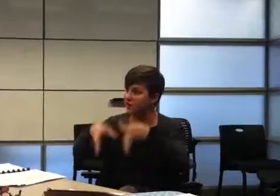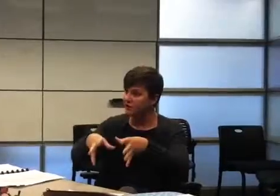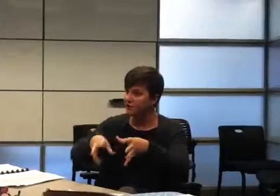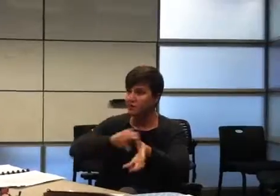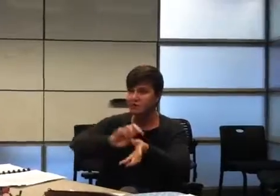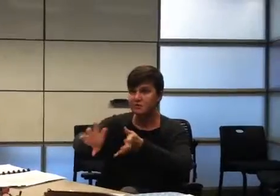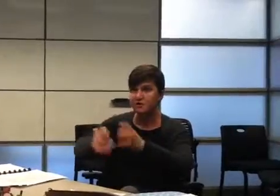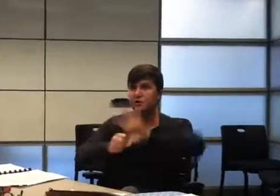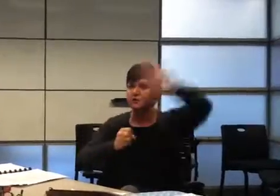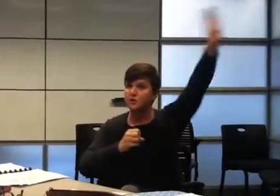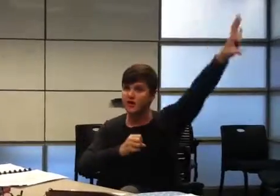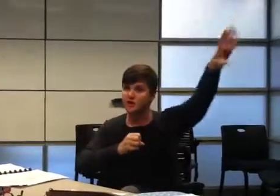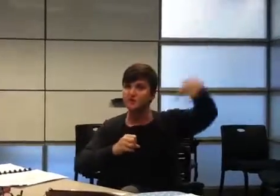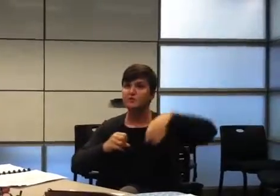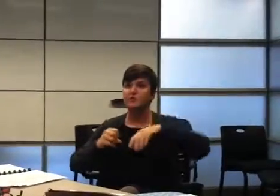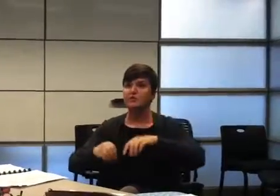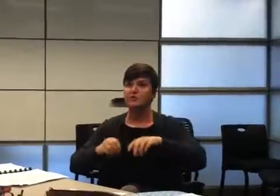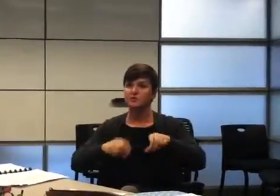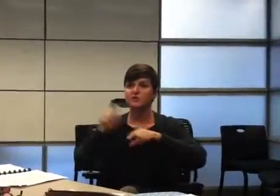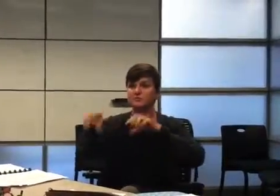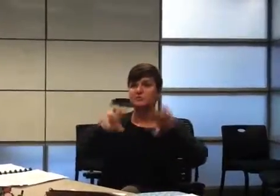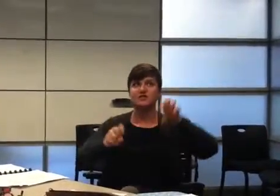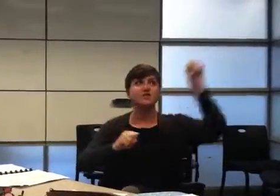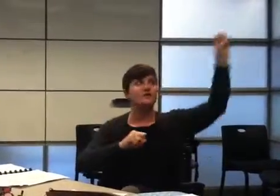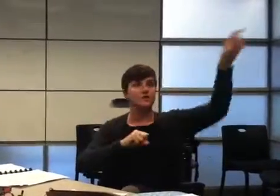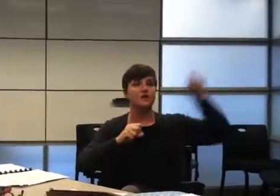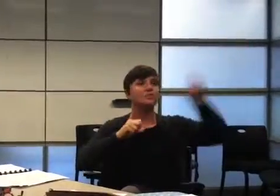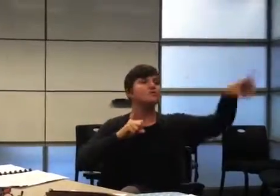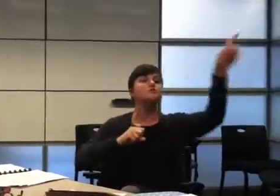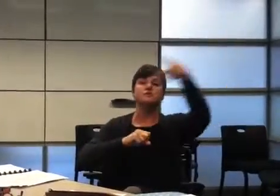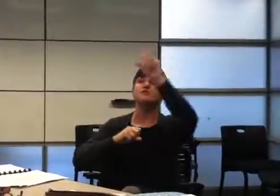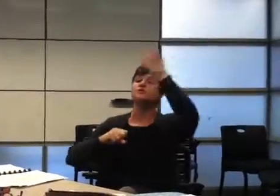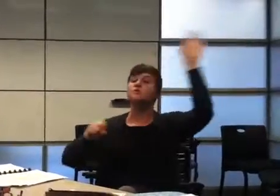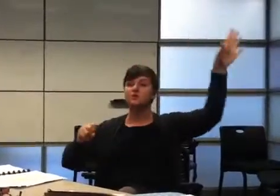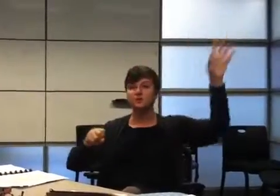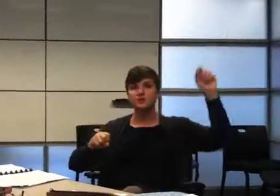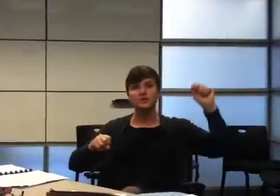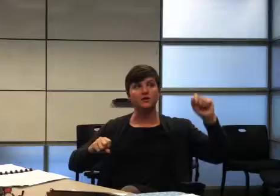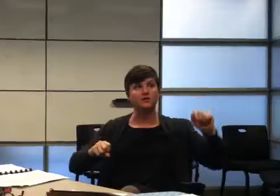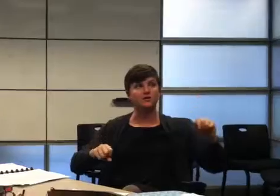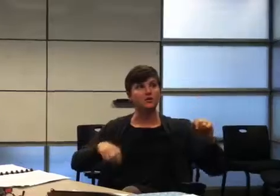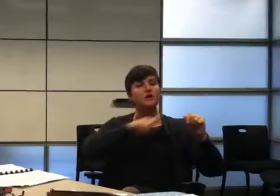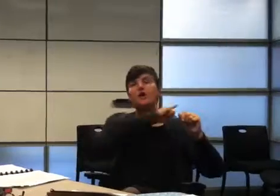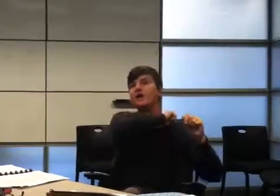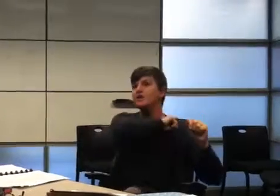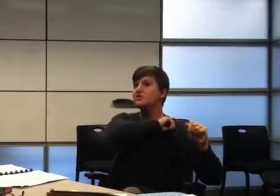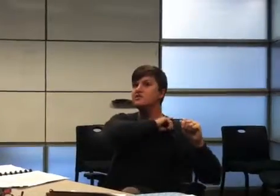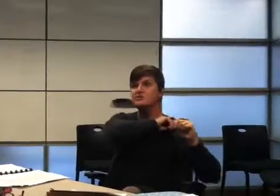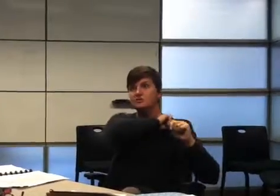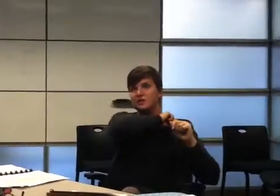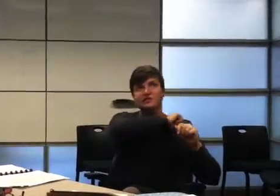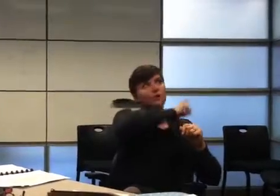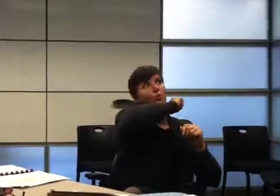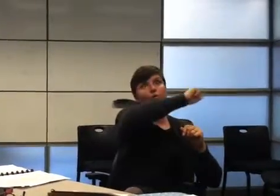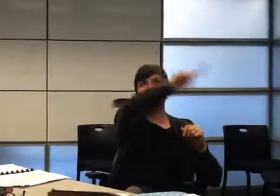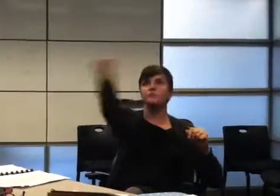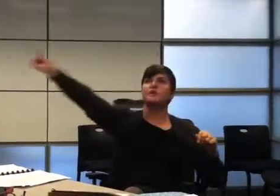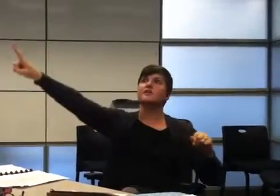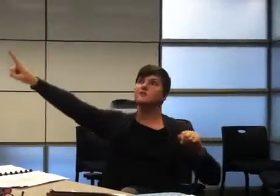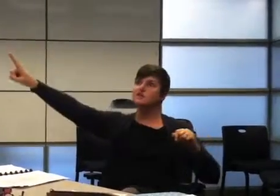compare the quotes, pick one, put that on the board. You can just have, okay, I want you, and you to put your quotes up on the board. And you can do things like, well, what kind of picture